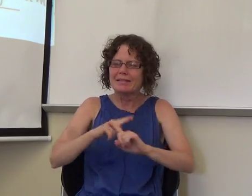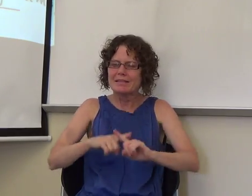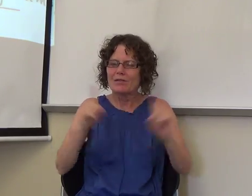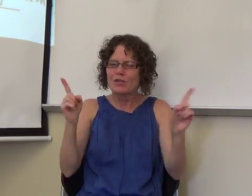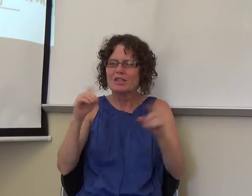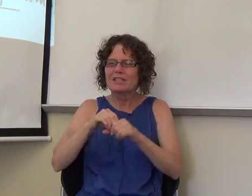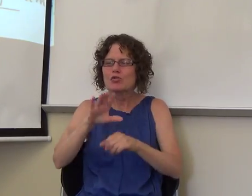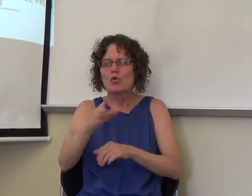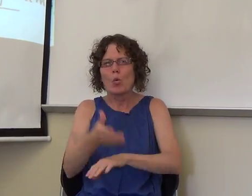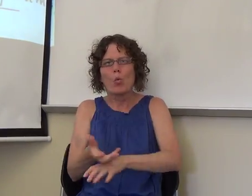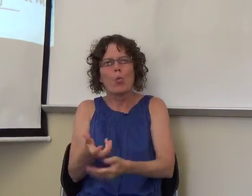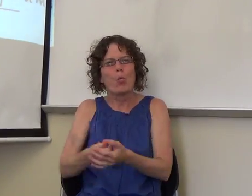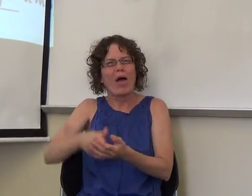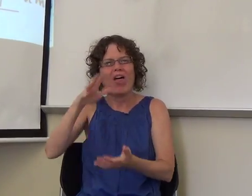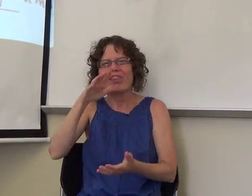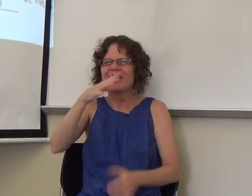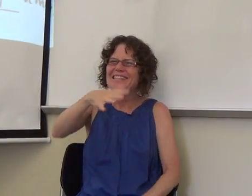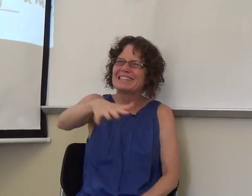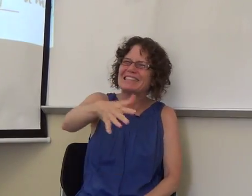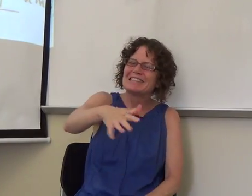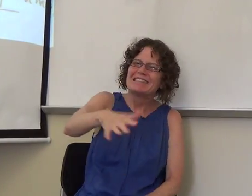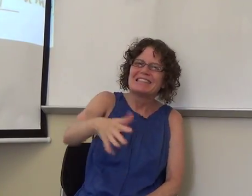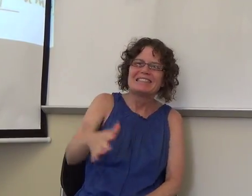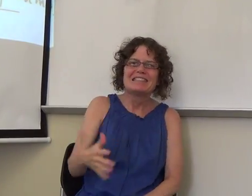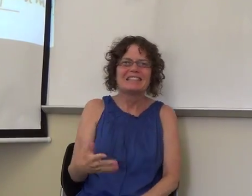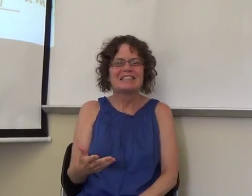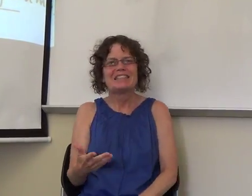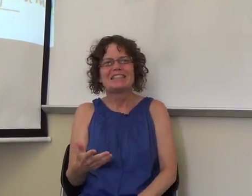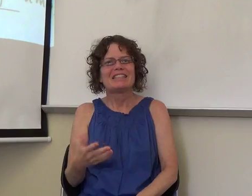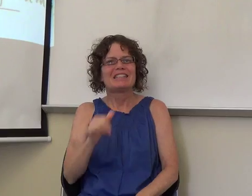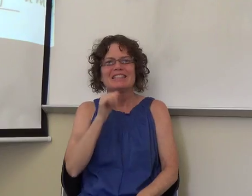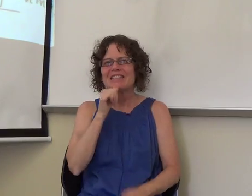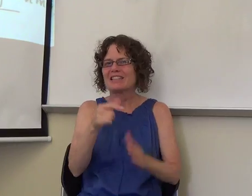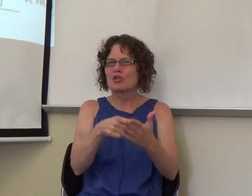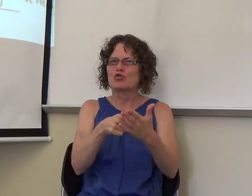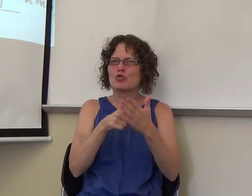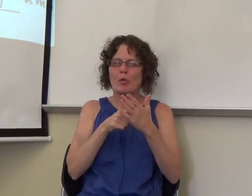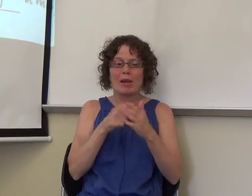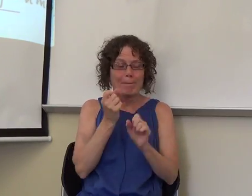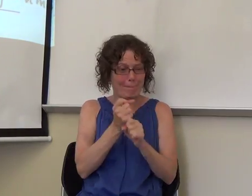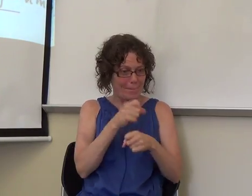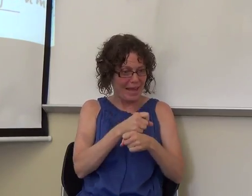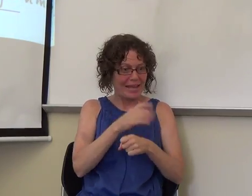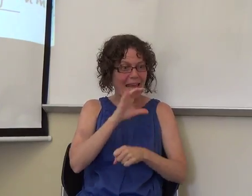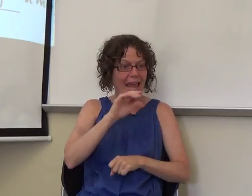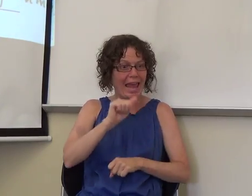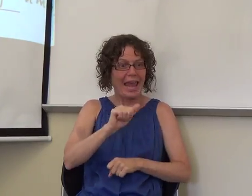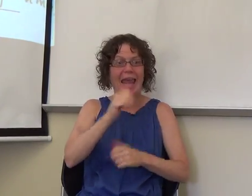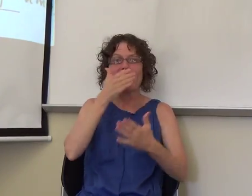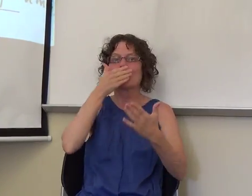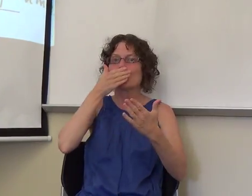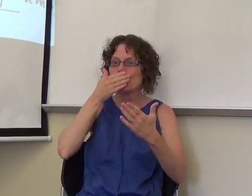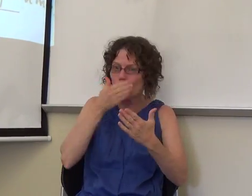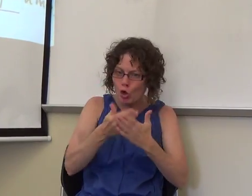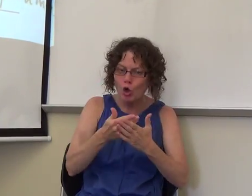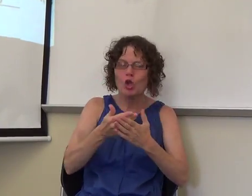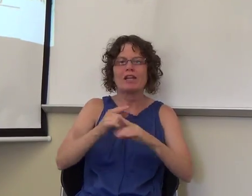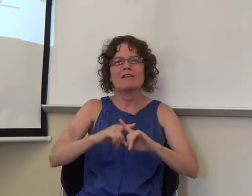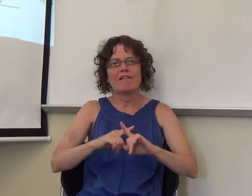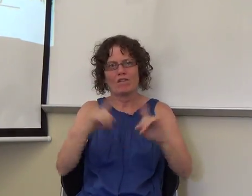It's close, but it's not showing me that they make a good difference. That would have been the difference, put the word good